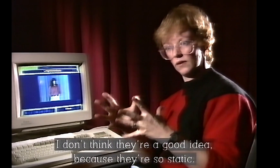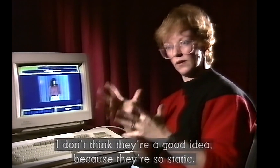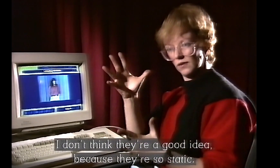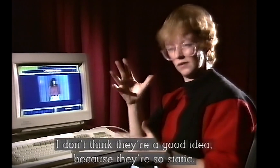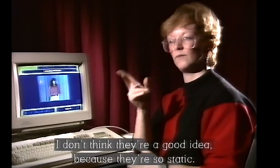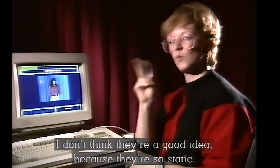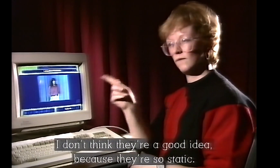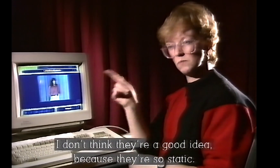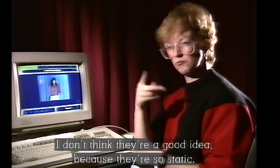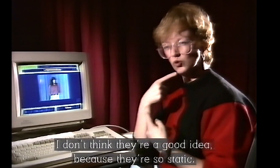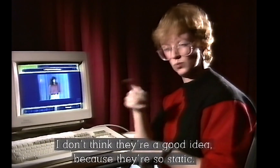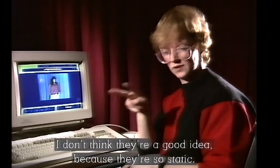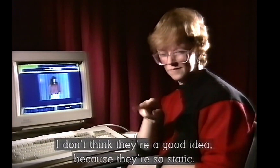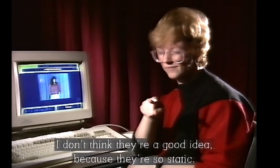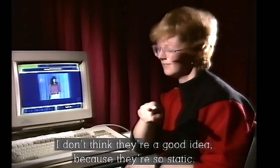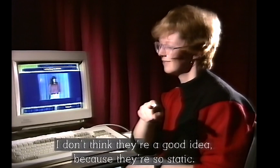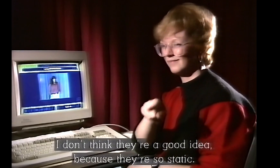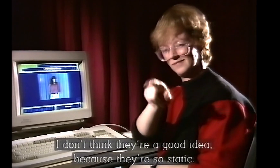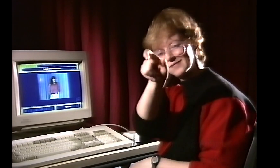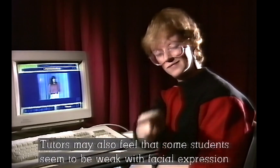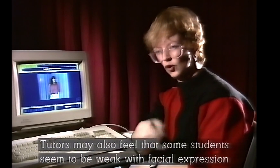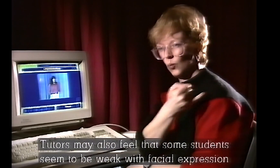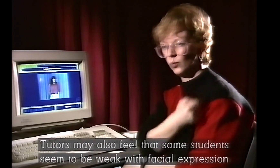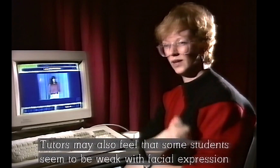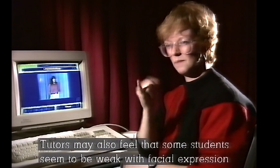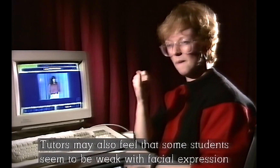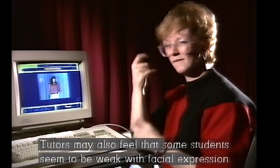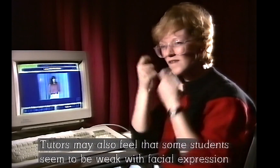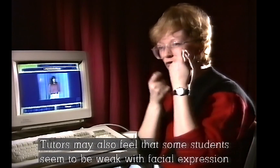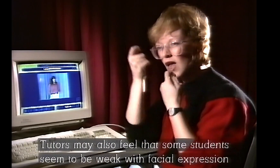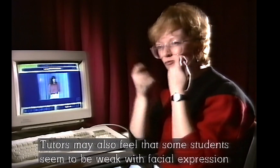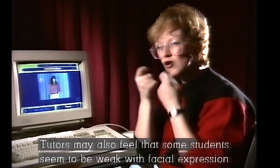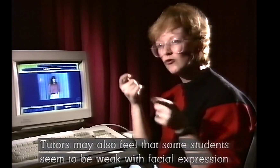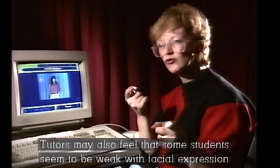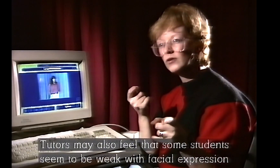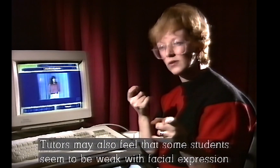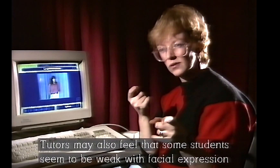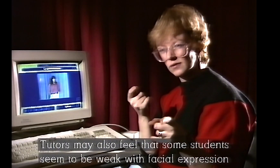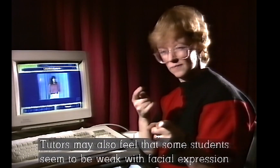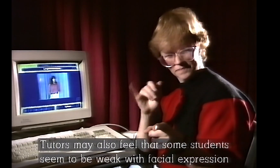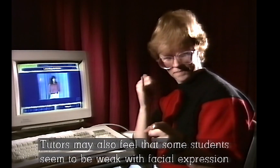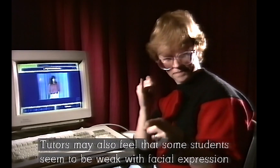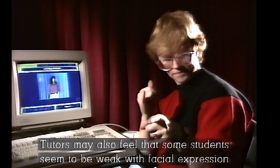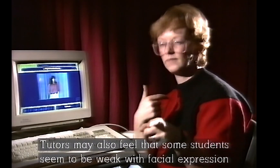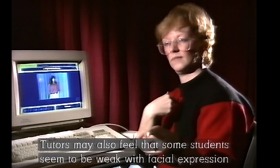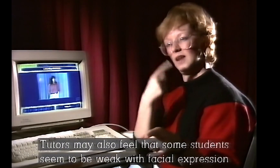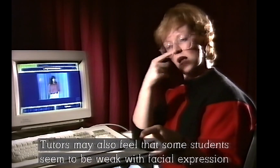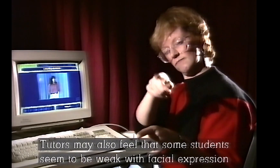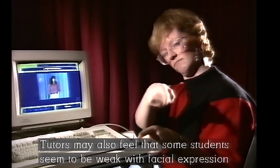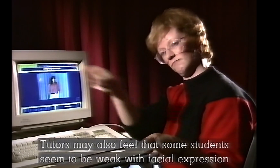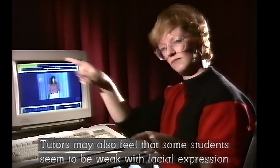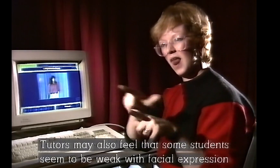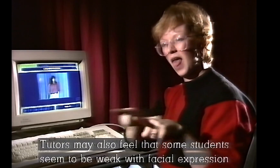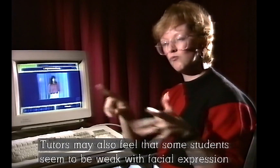books. But I personally don't like this. I don't think they're a good idea because they're so static. Tutors